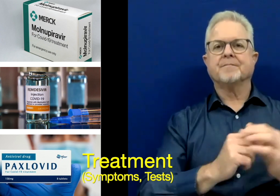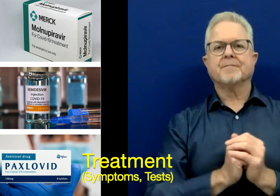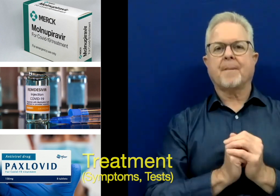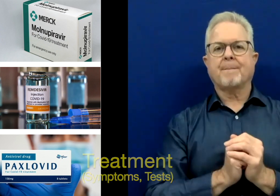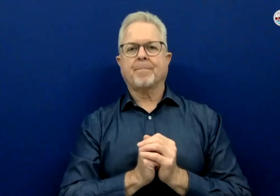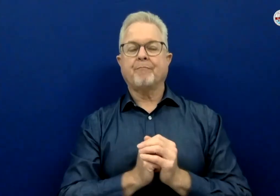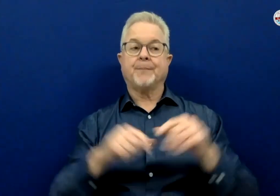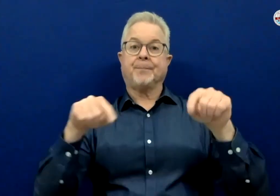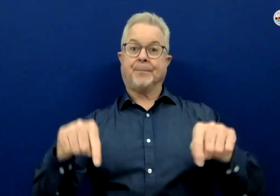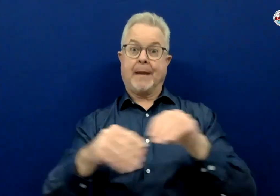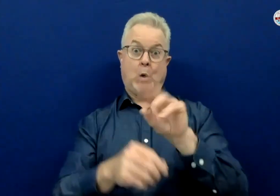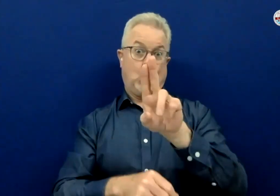This medical treatment